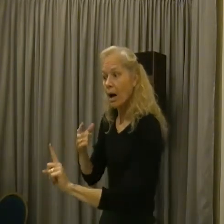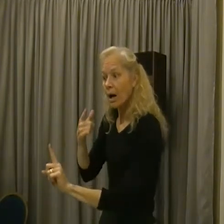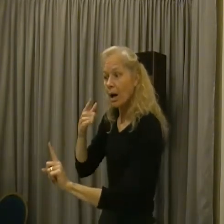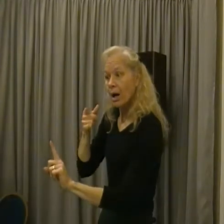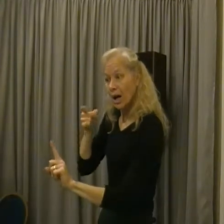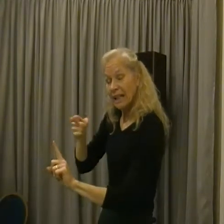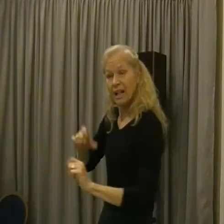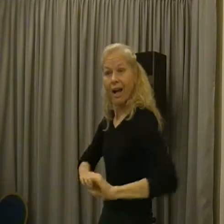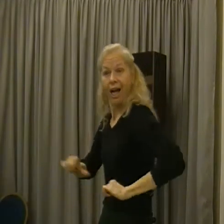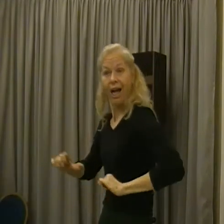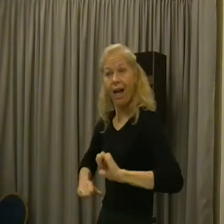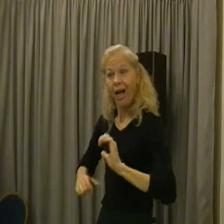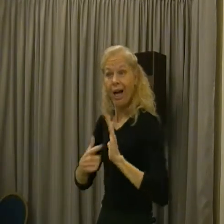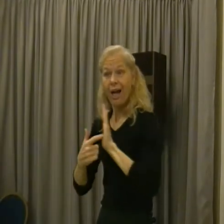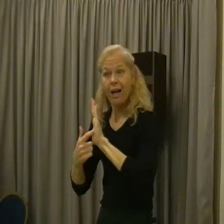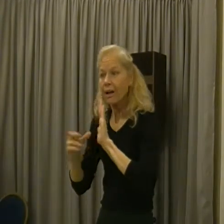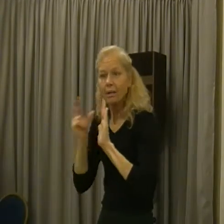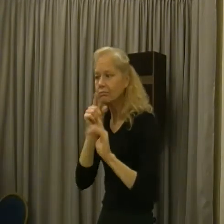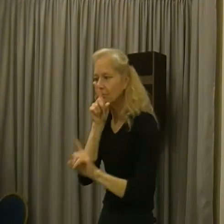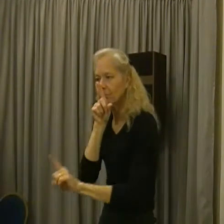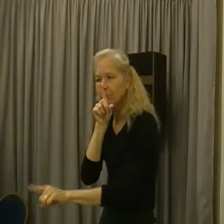Isn't that a sad story?